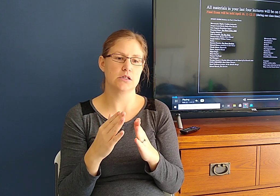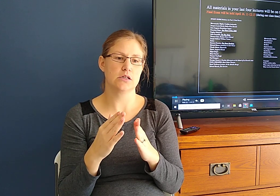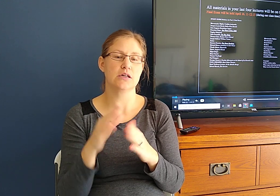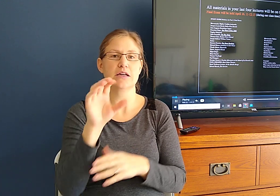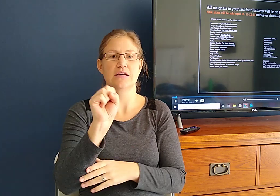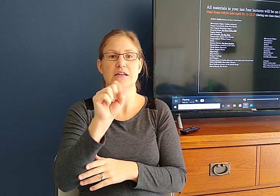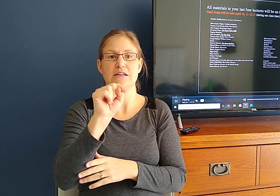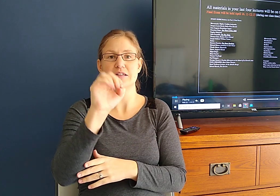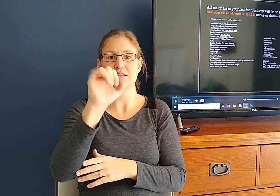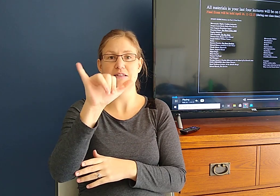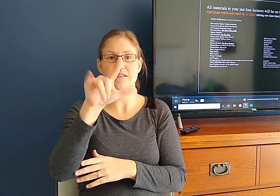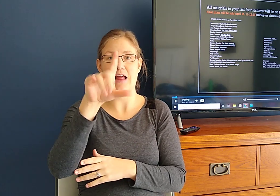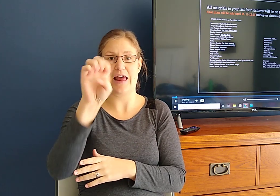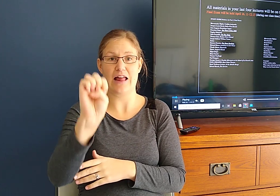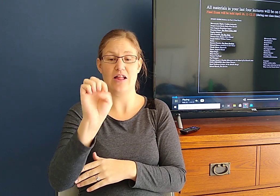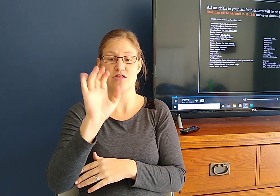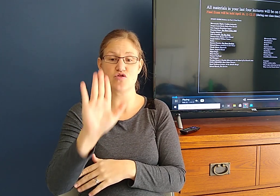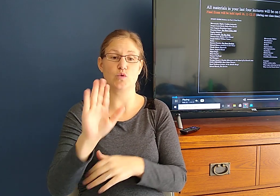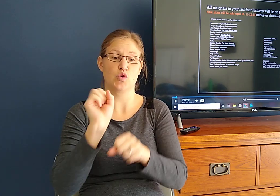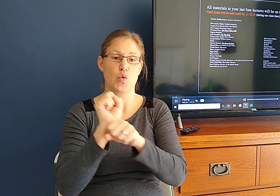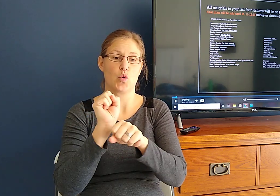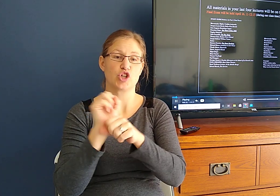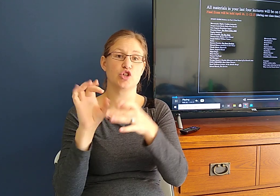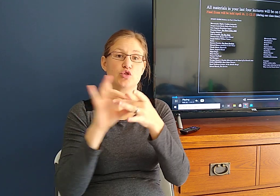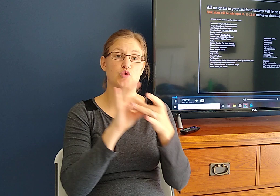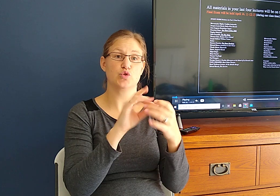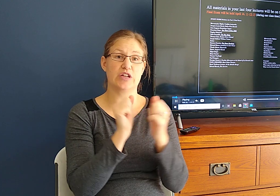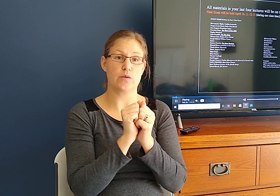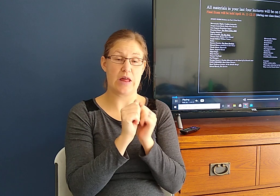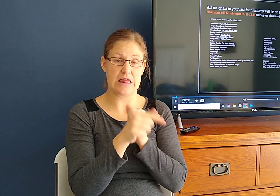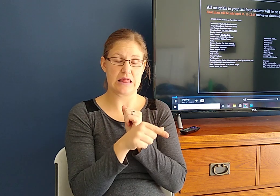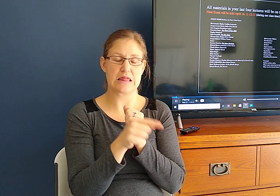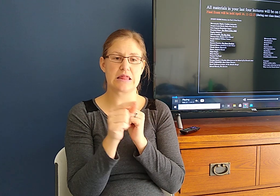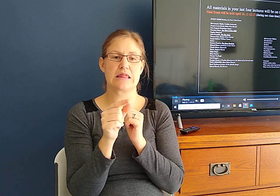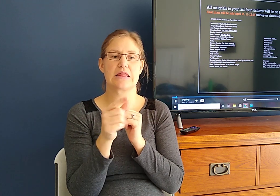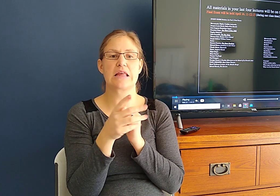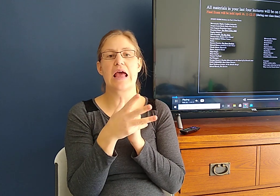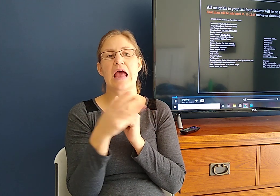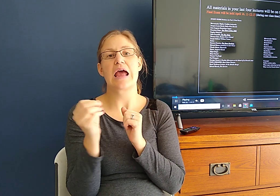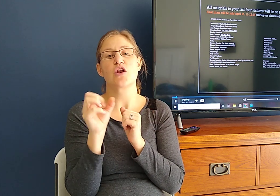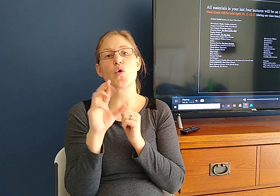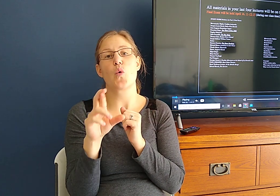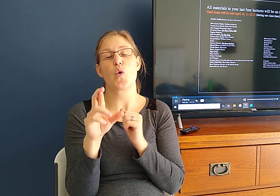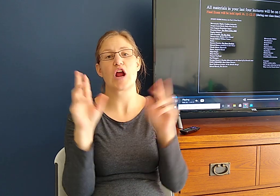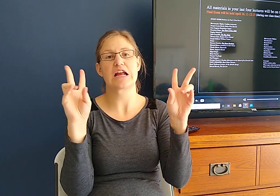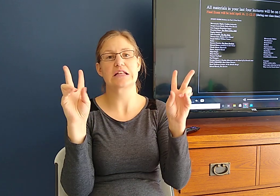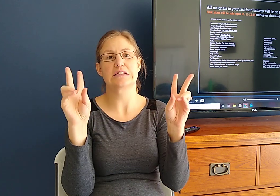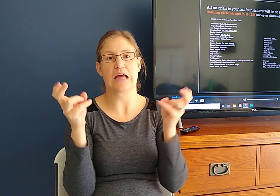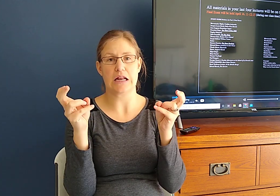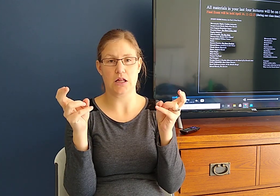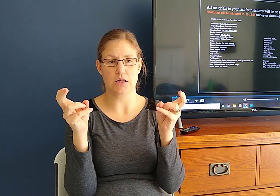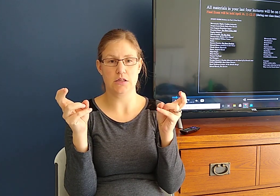styles that those works are associated with, and or titles of those